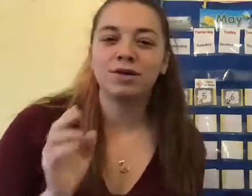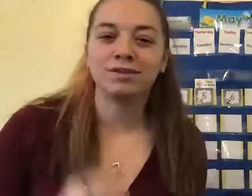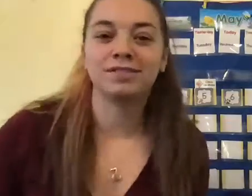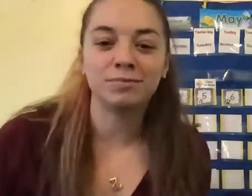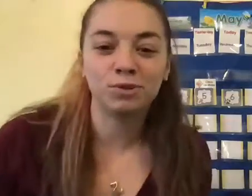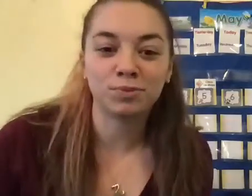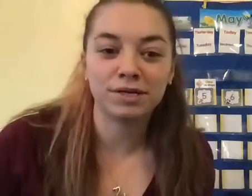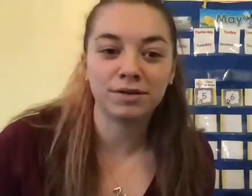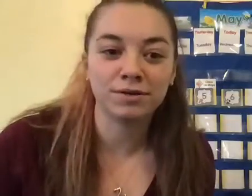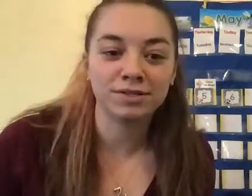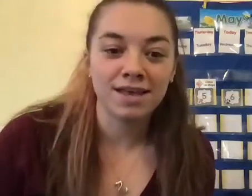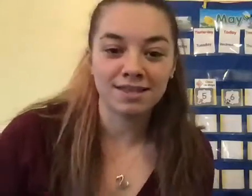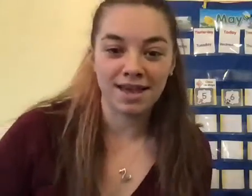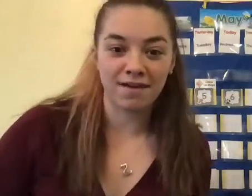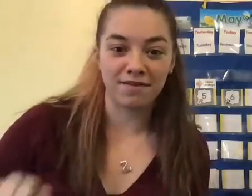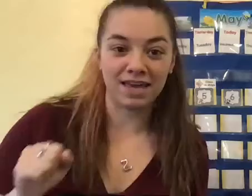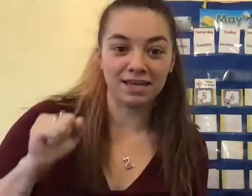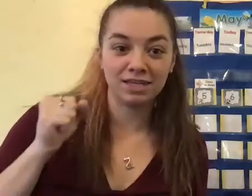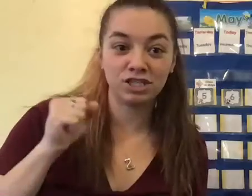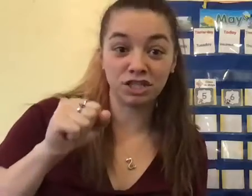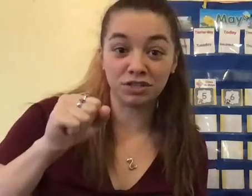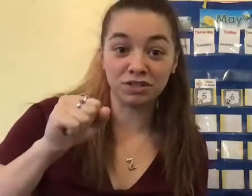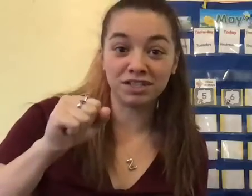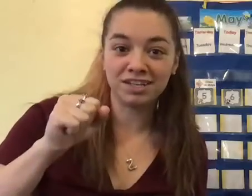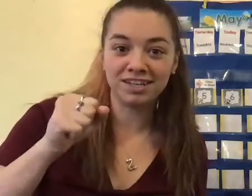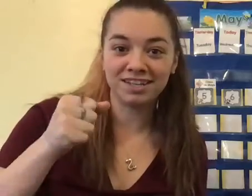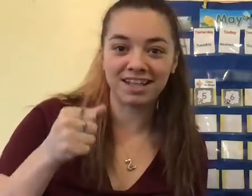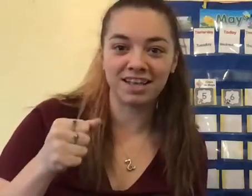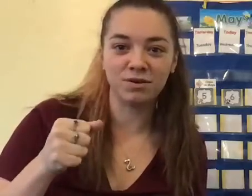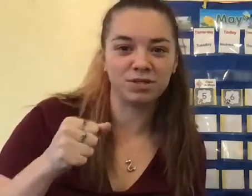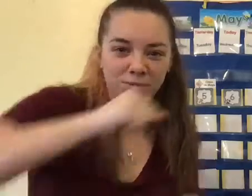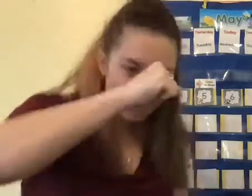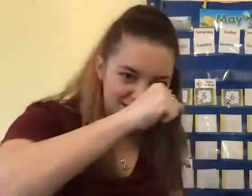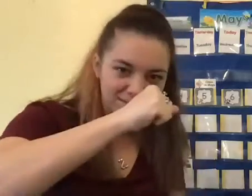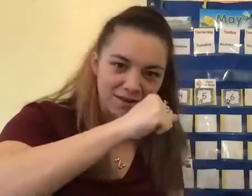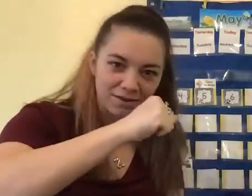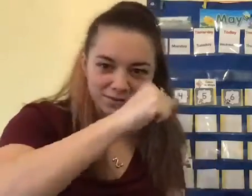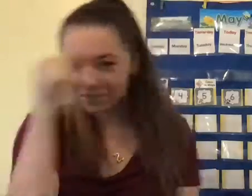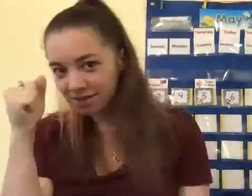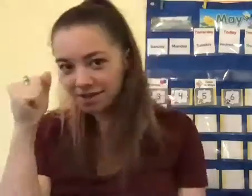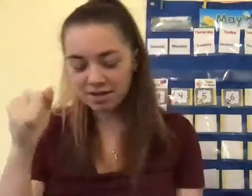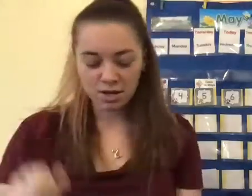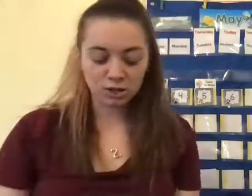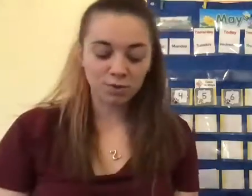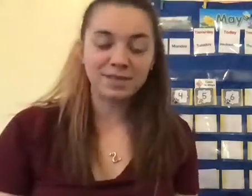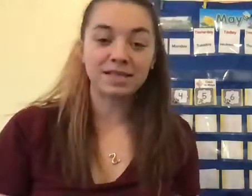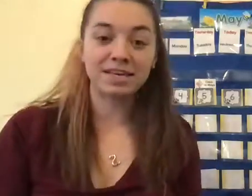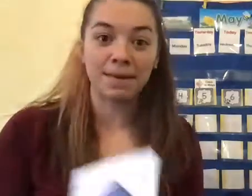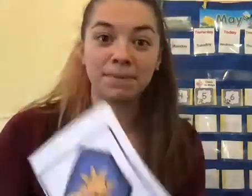some superheroes, they have a shield that they use to protect themselves? Mm-hmm. So we're going to be looking at pictures